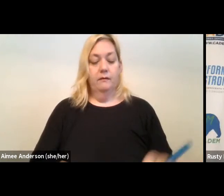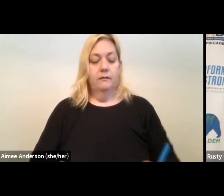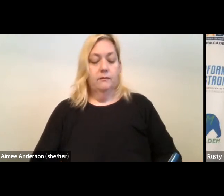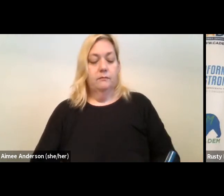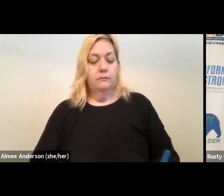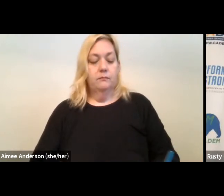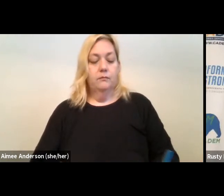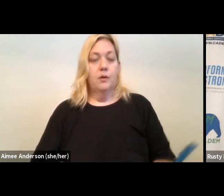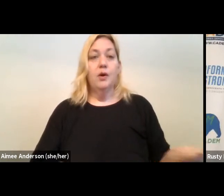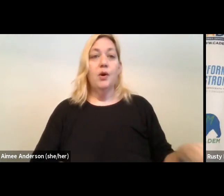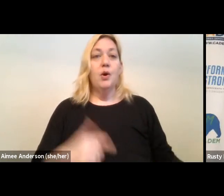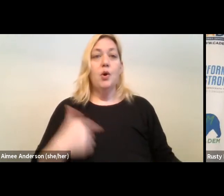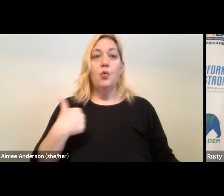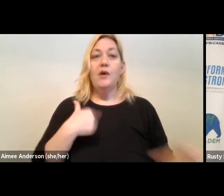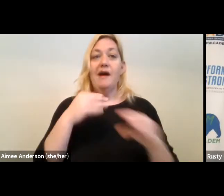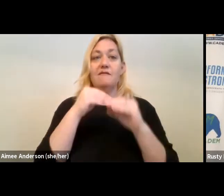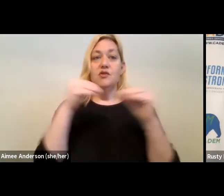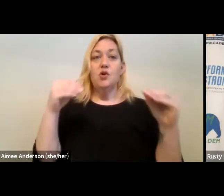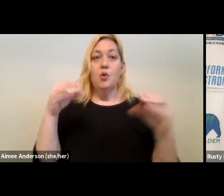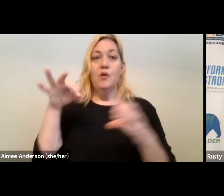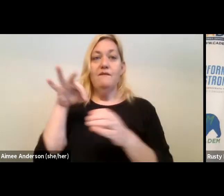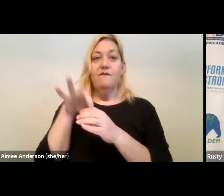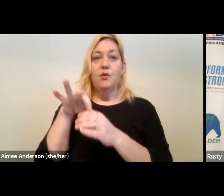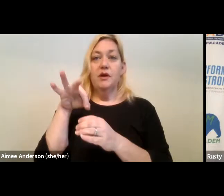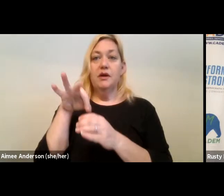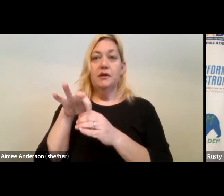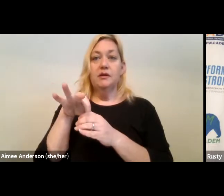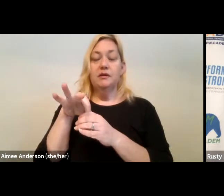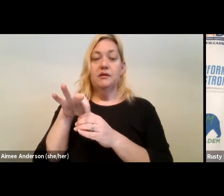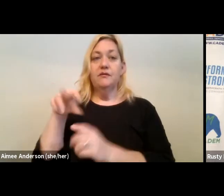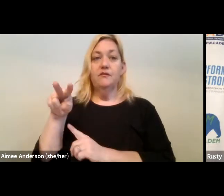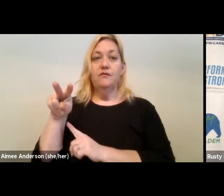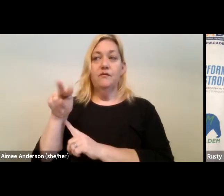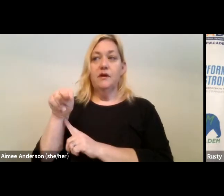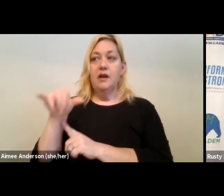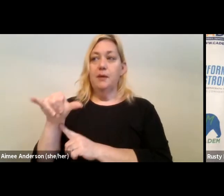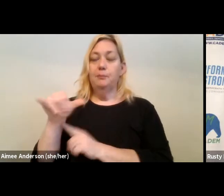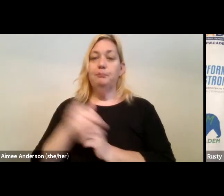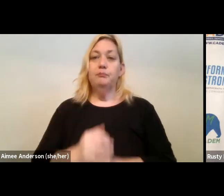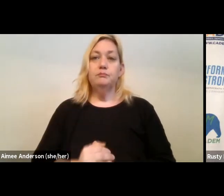We have no one voting nay.